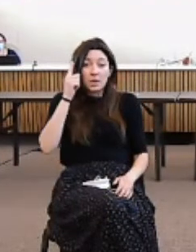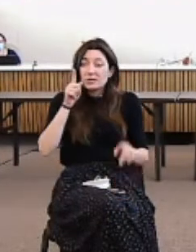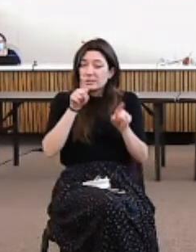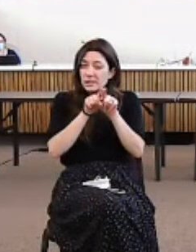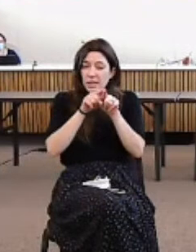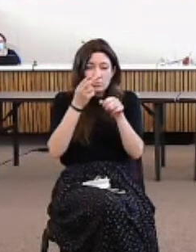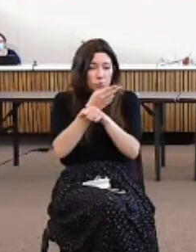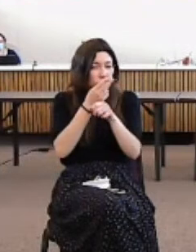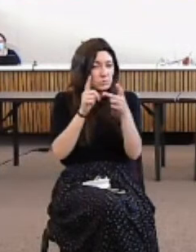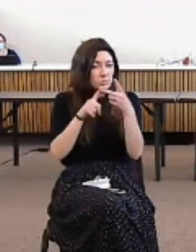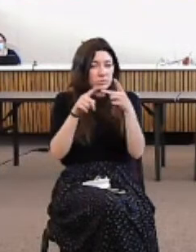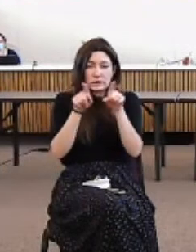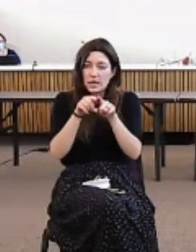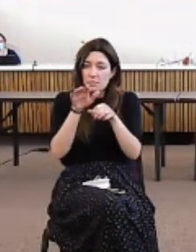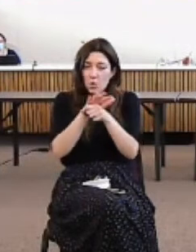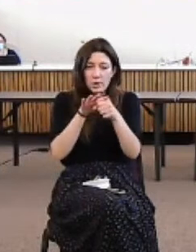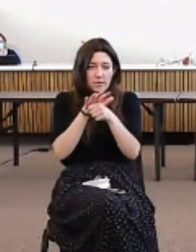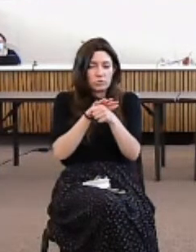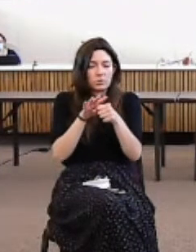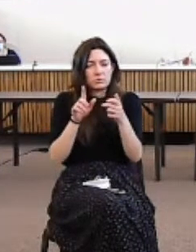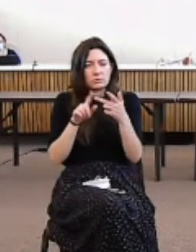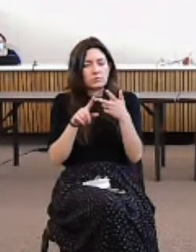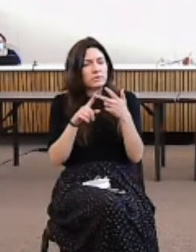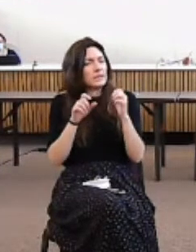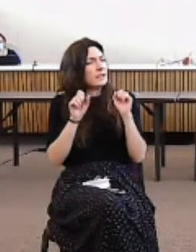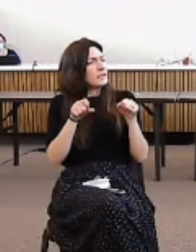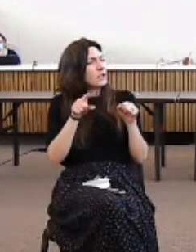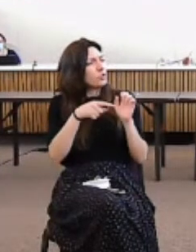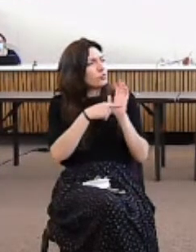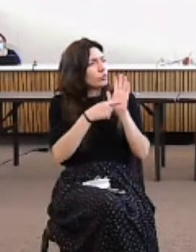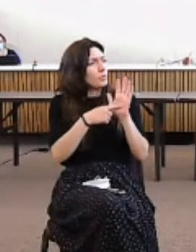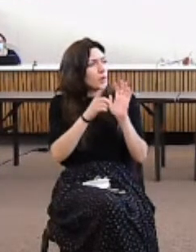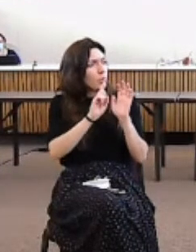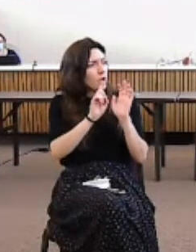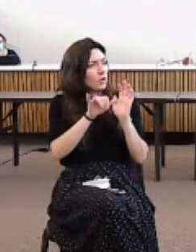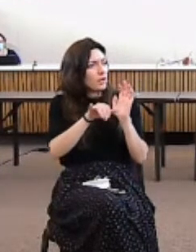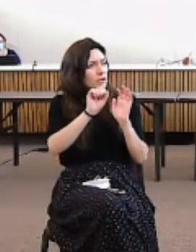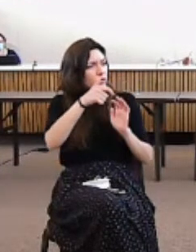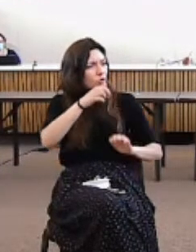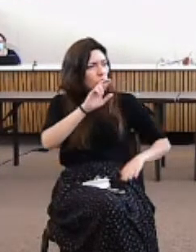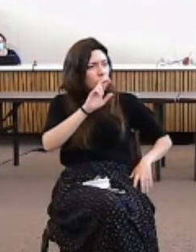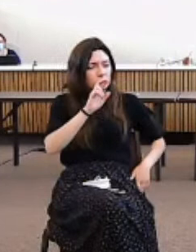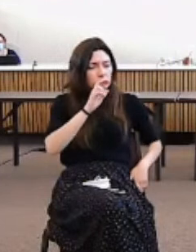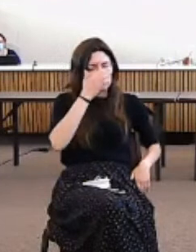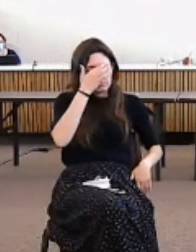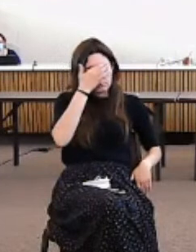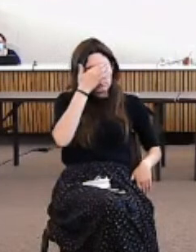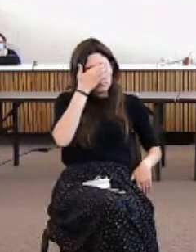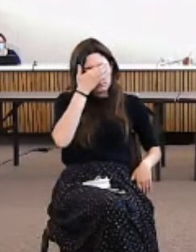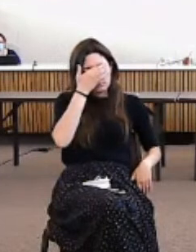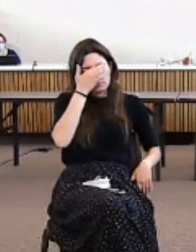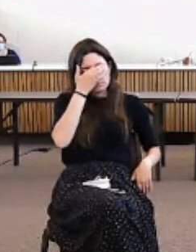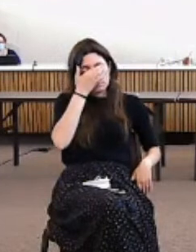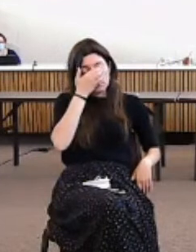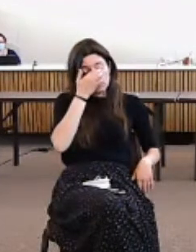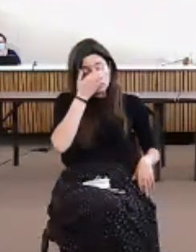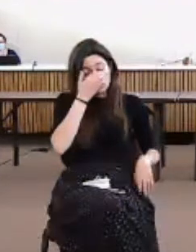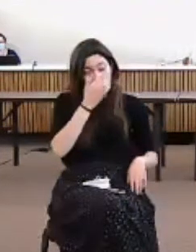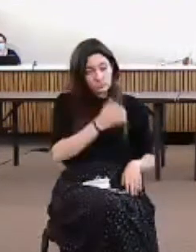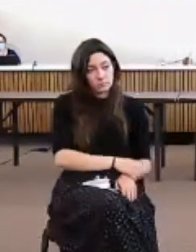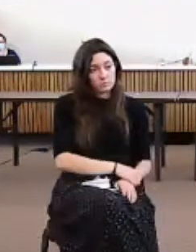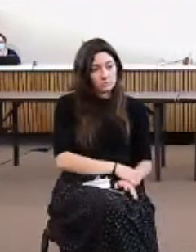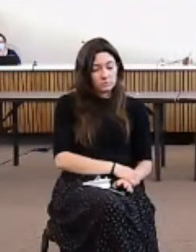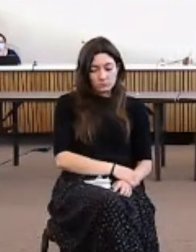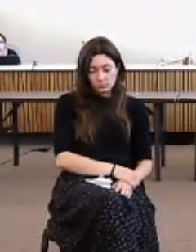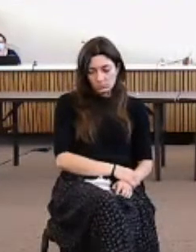But if, Where is, can you point me to where I should be looking at? Because I see the So- EAF form. in